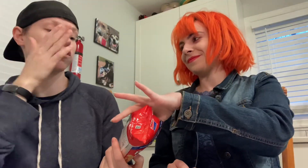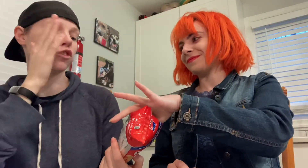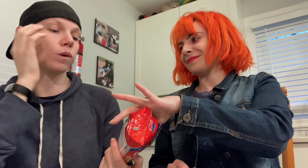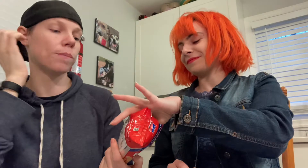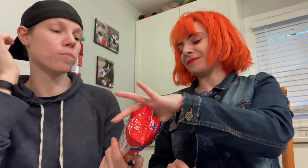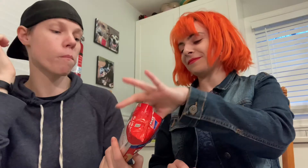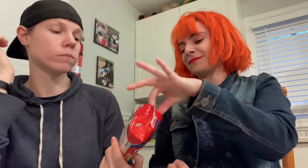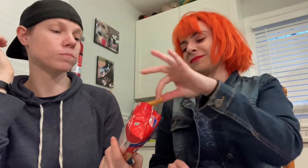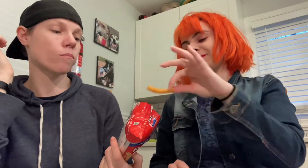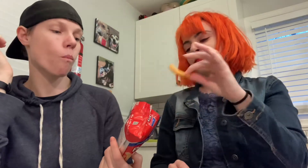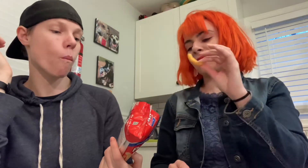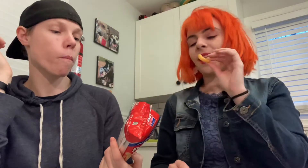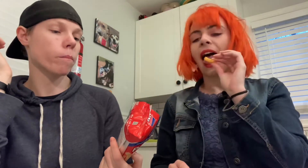Cuba.